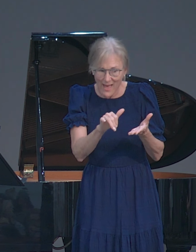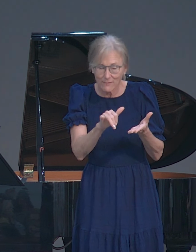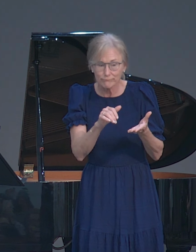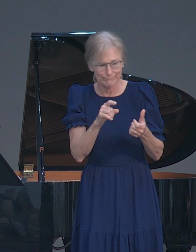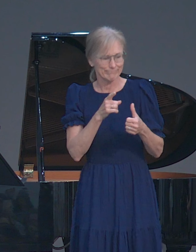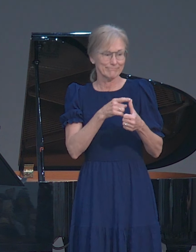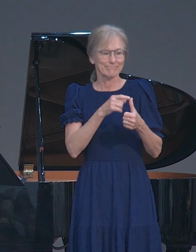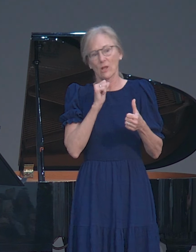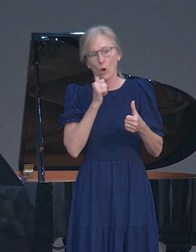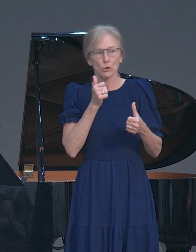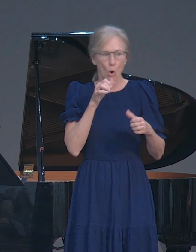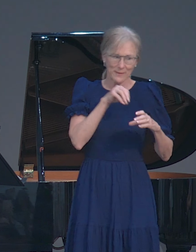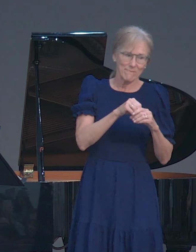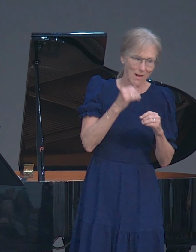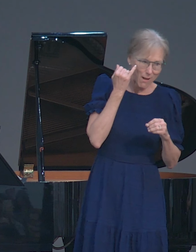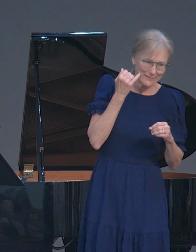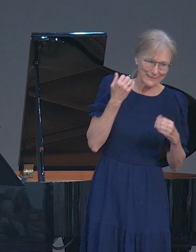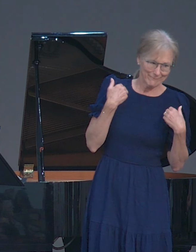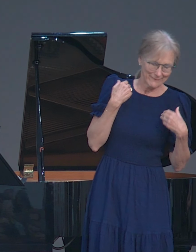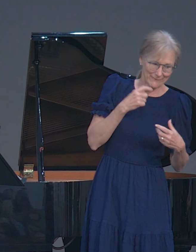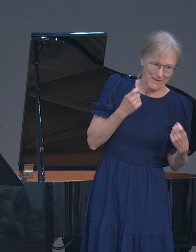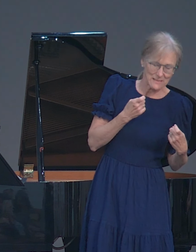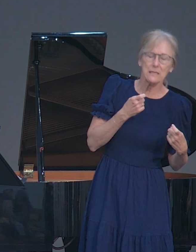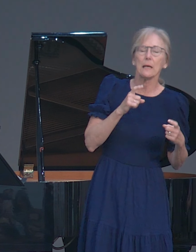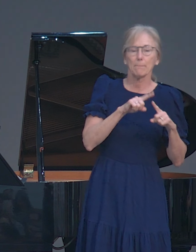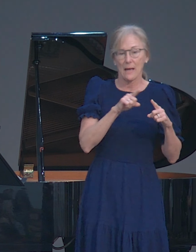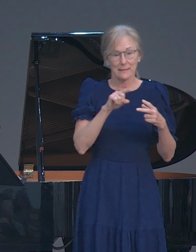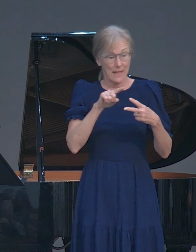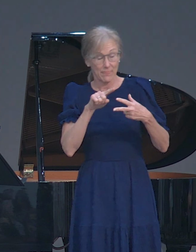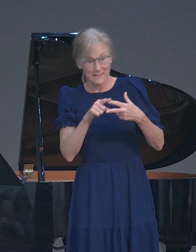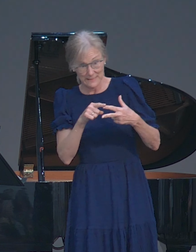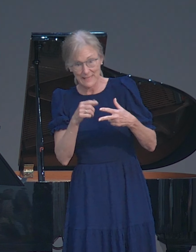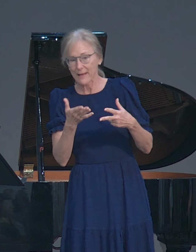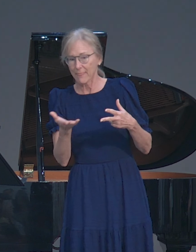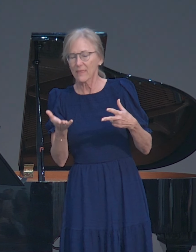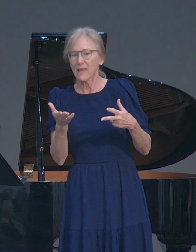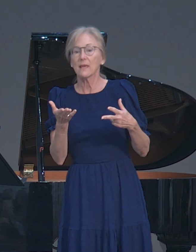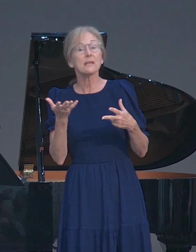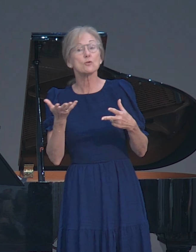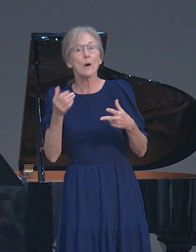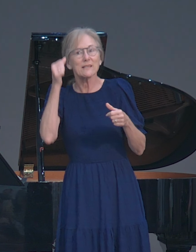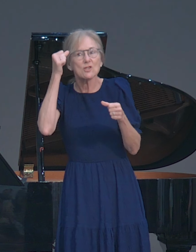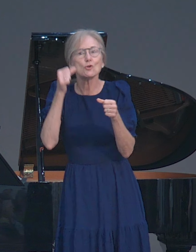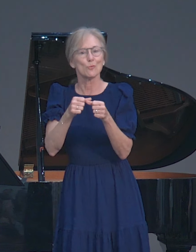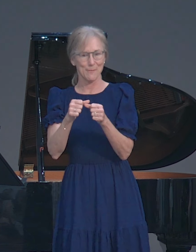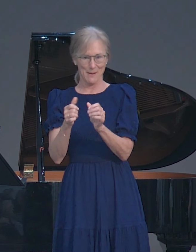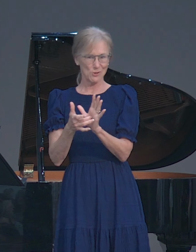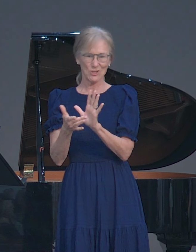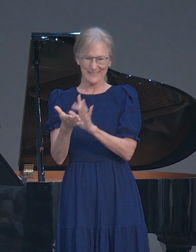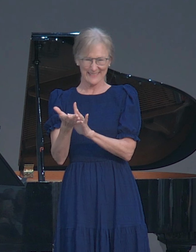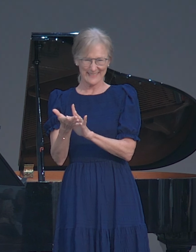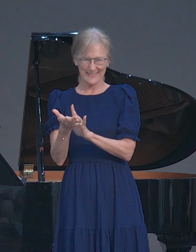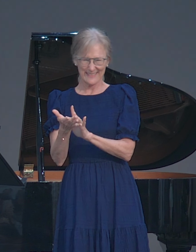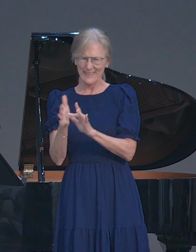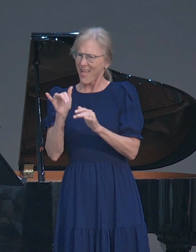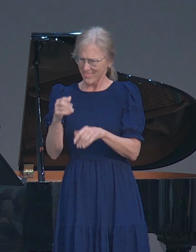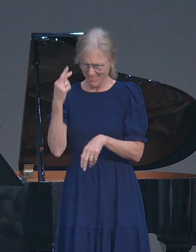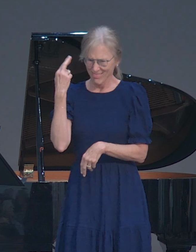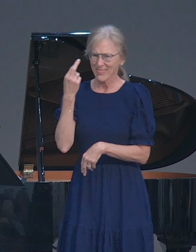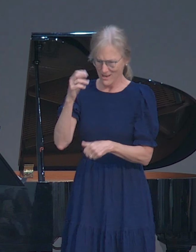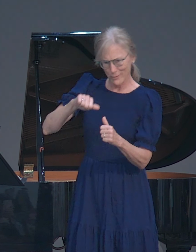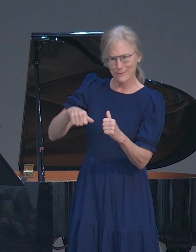participate in an unworthy manner, but the second thing Scripture tells us to do is to remember Jesus. And by the way, that's why our pastors lead communion every